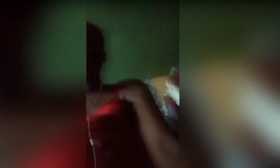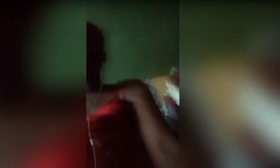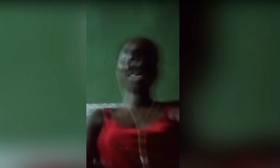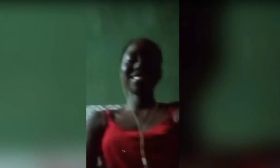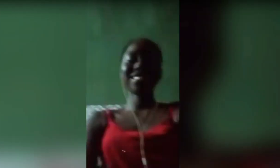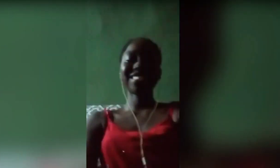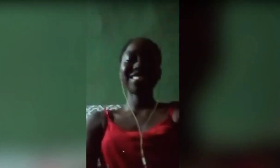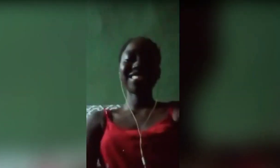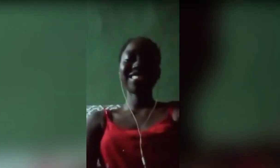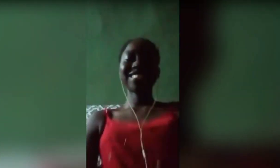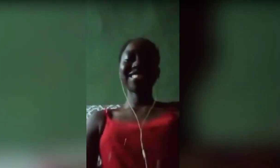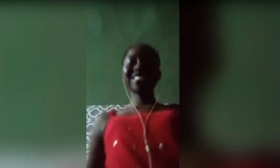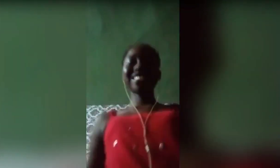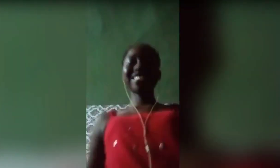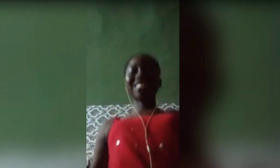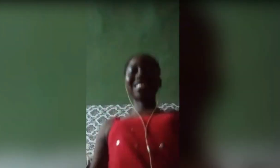No problem.